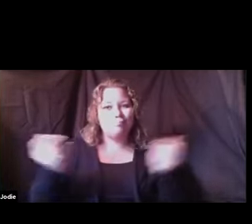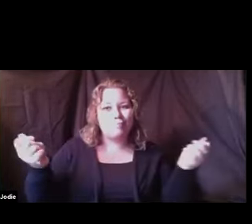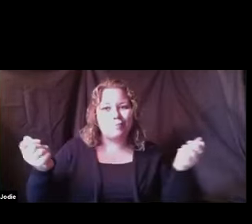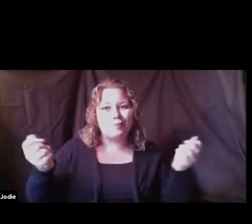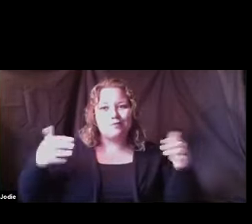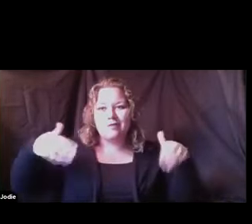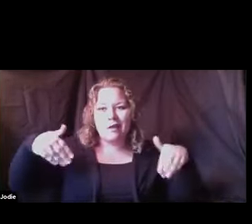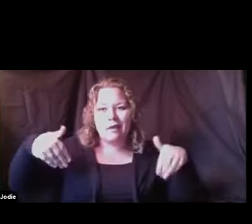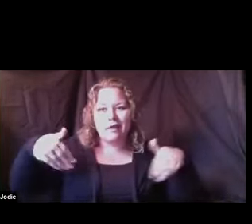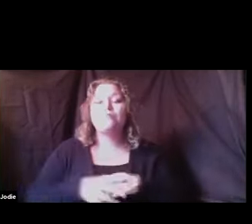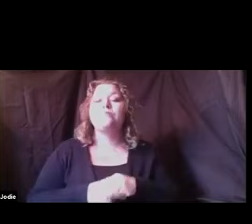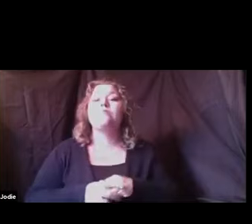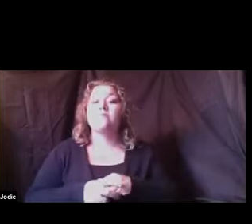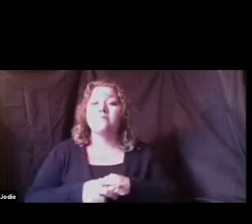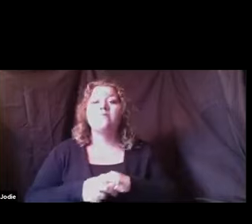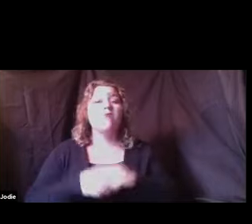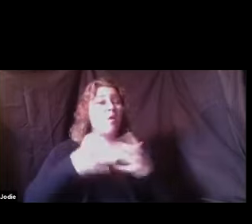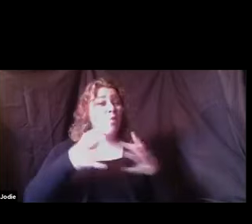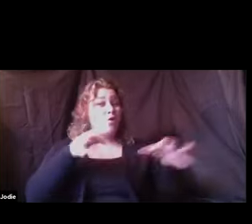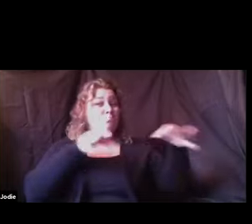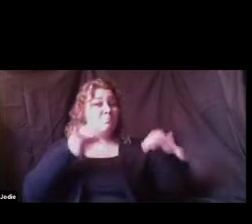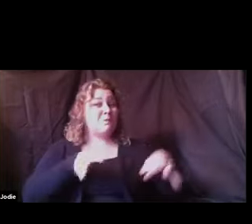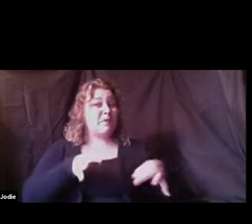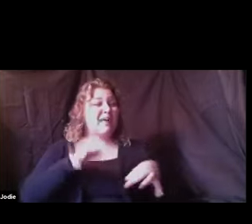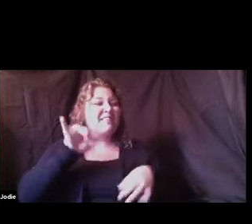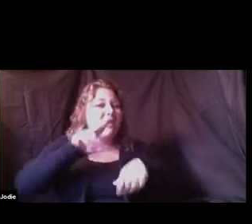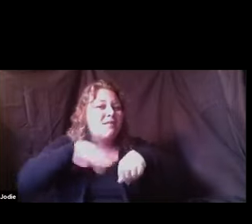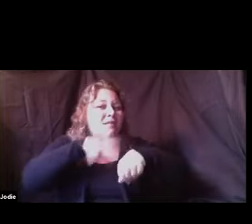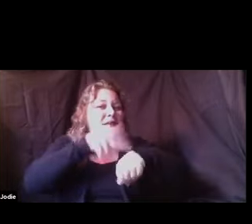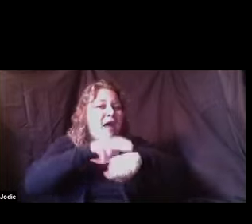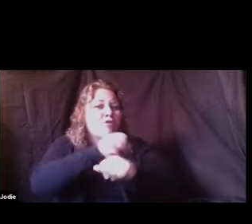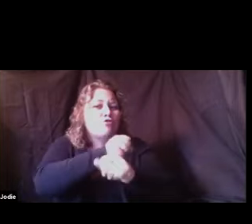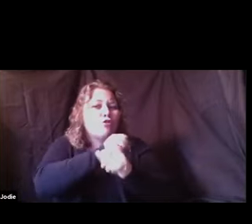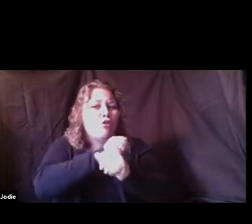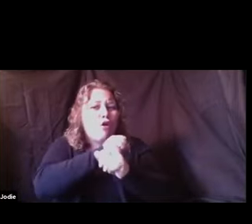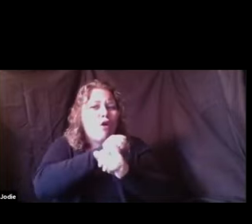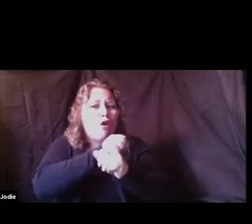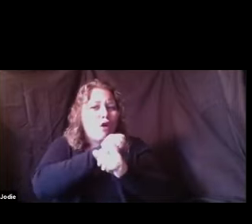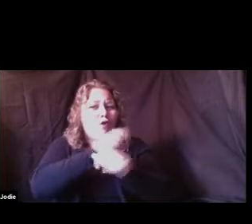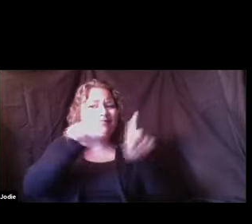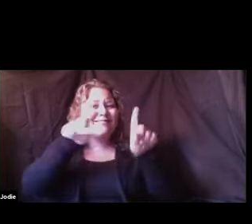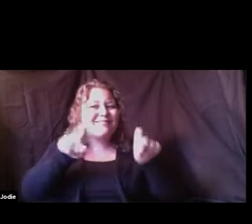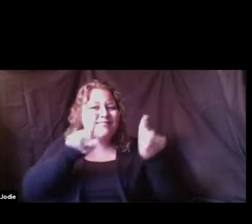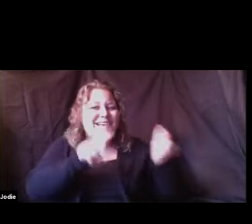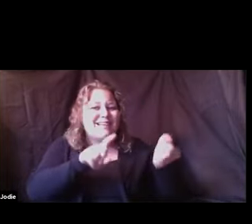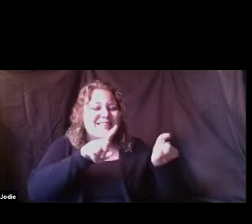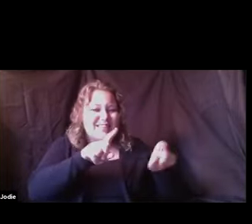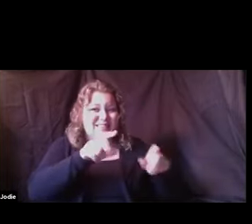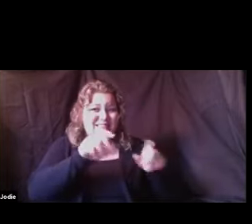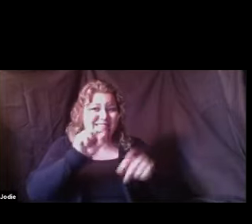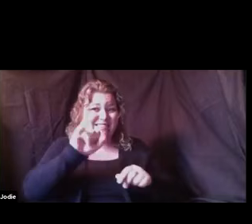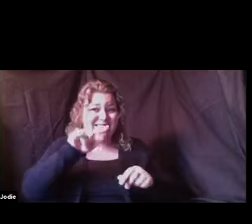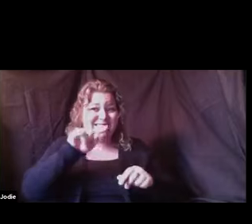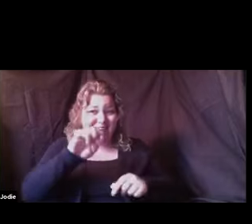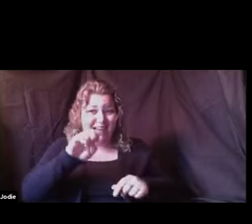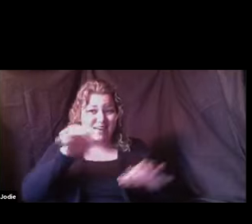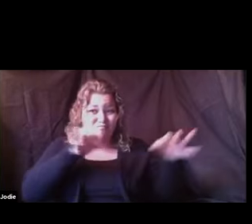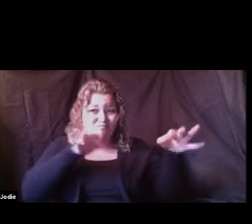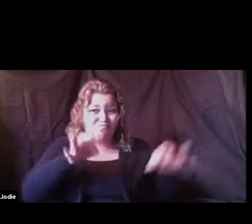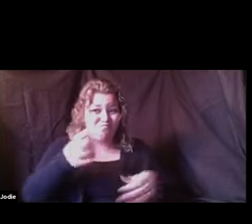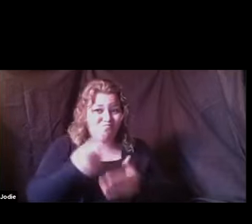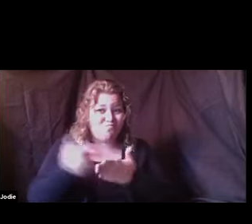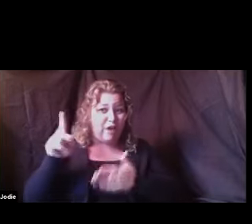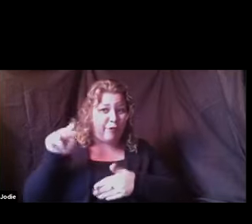now talk about the National Guard testing site from last Thursday. So we have a final number.